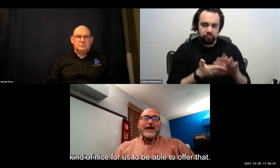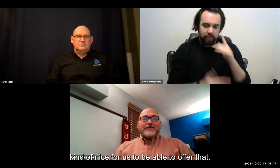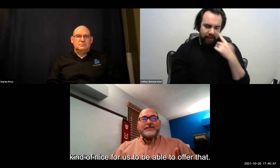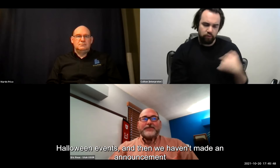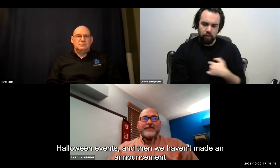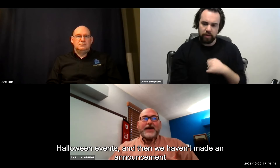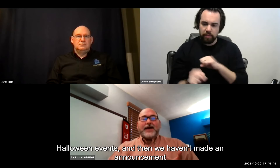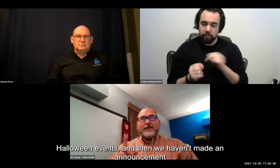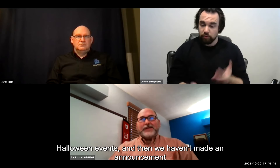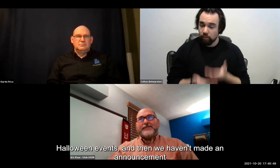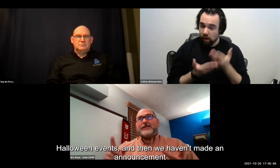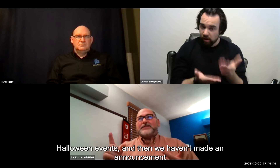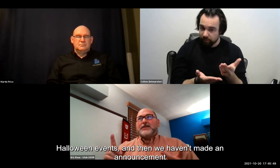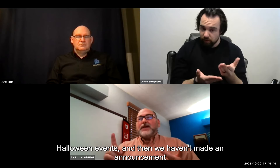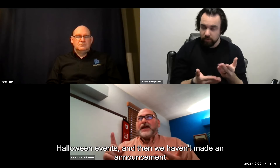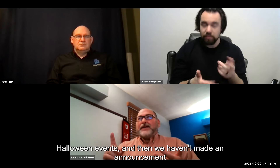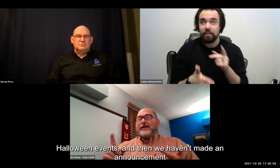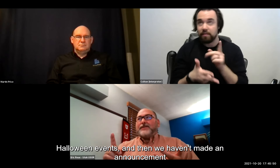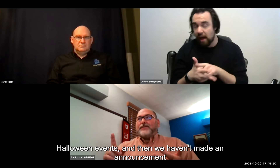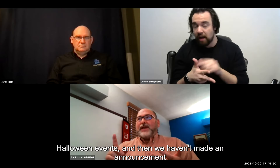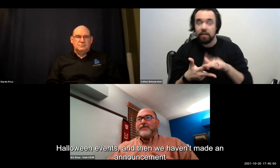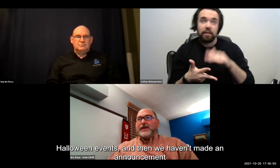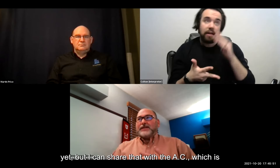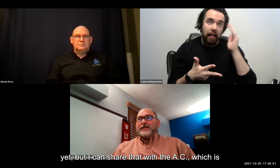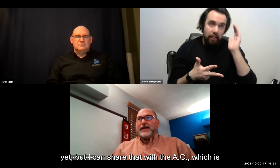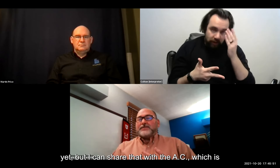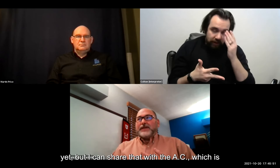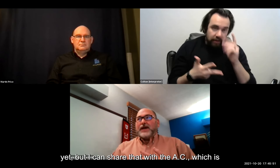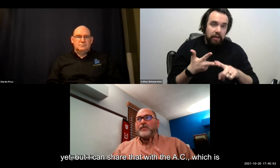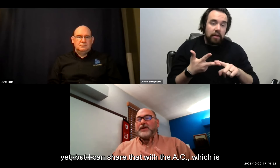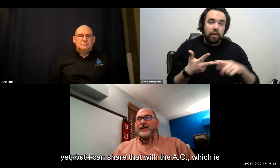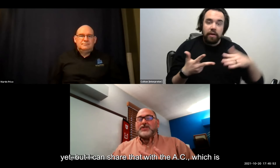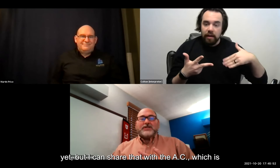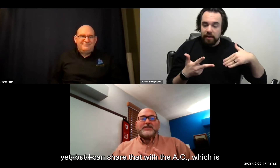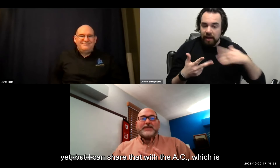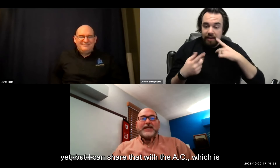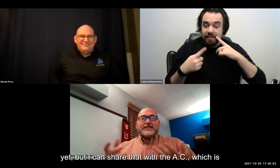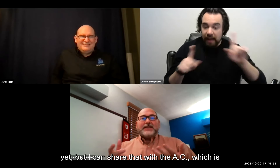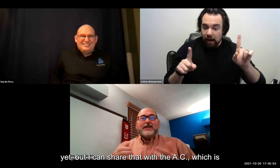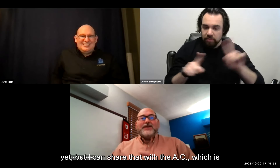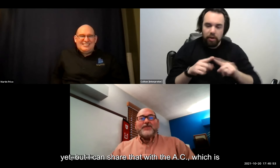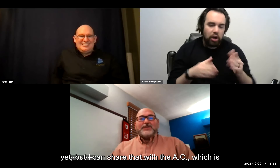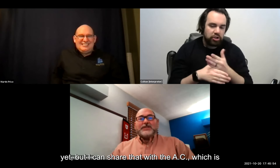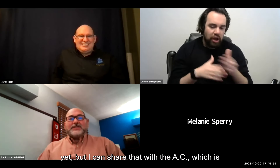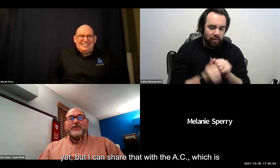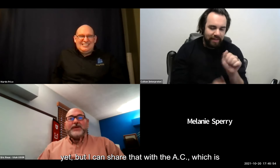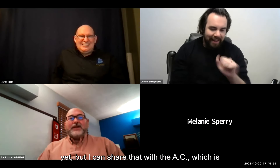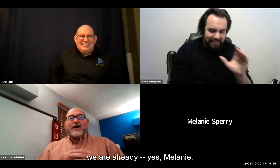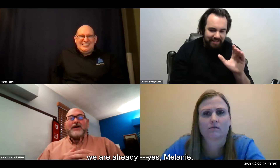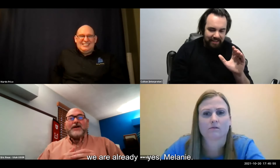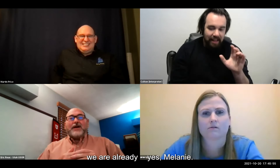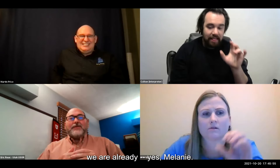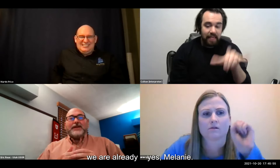offer that. So we've got that, Halloween events, and then we haven't made an announcement yet, but I could share this with the AC, which is